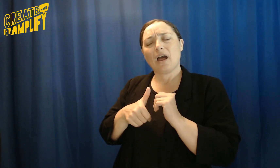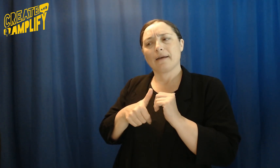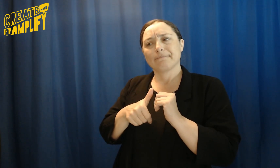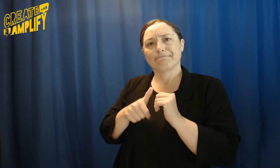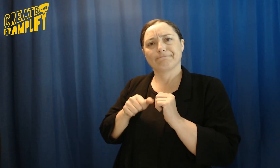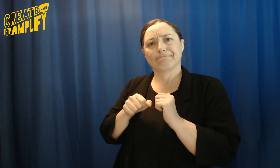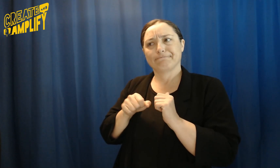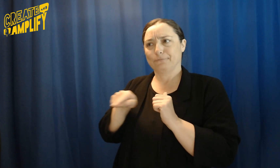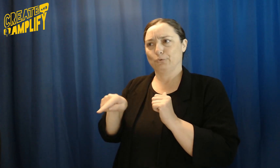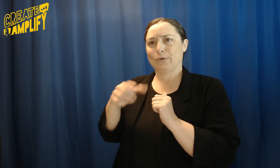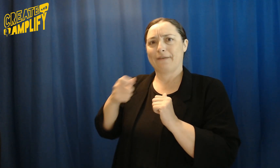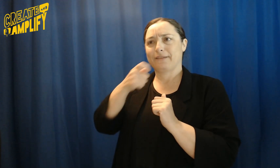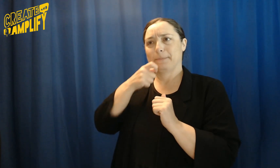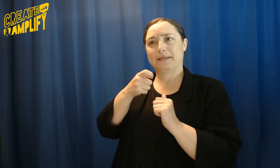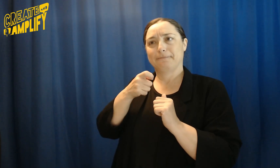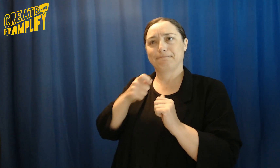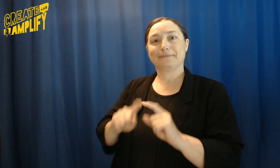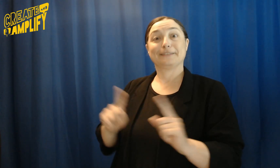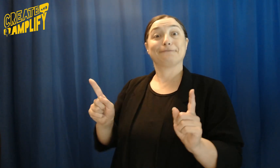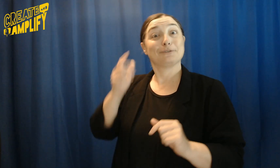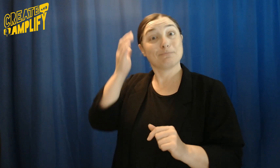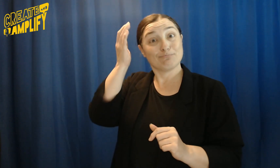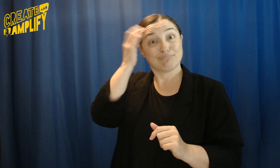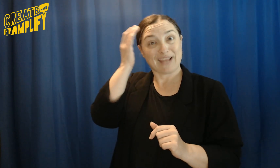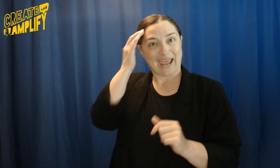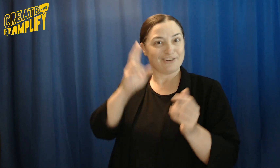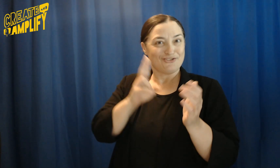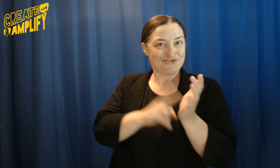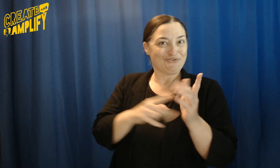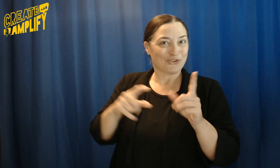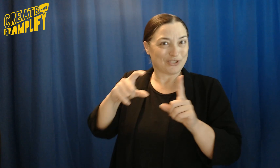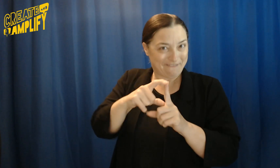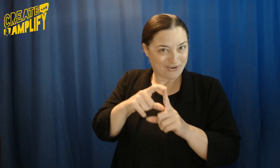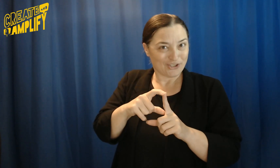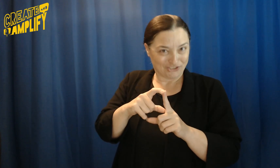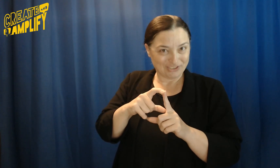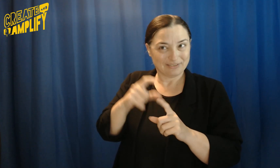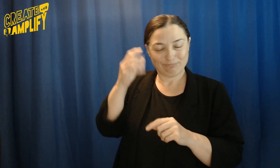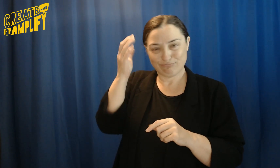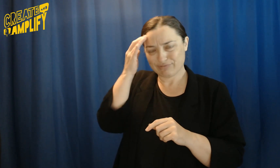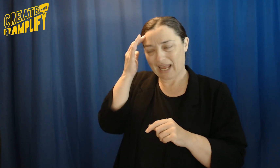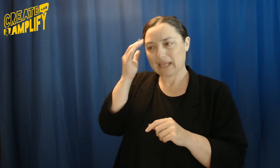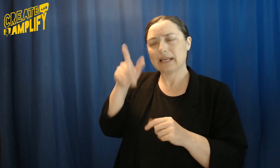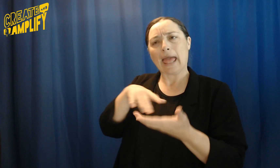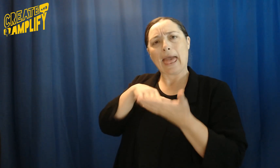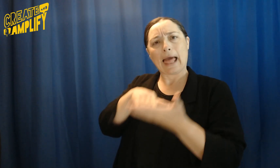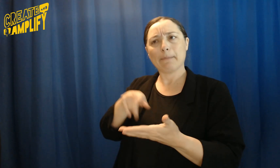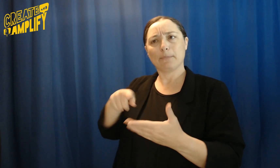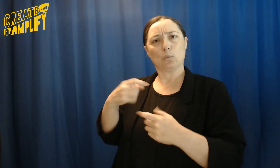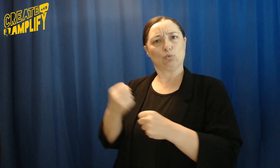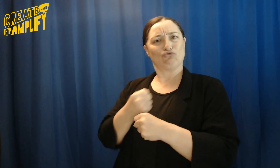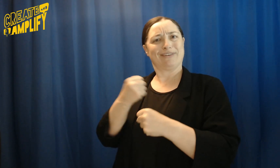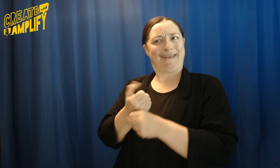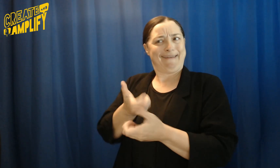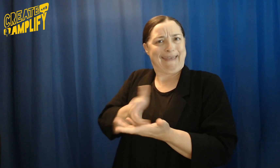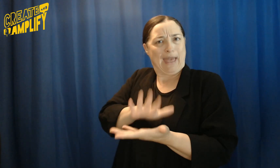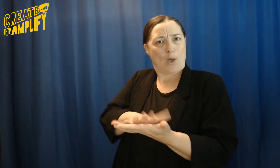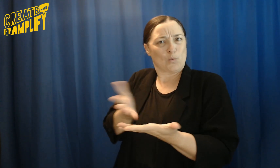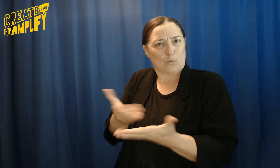a neurodivergent brain. In what ways do you think that helps you as a creative? I've always been creative and